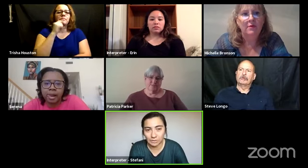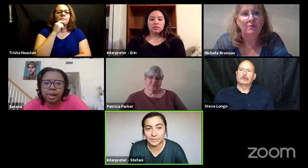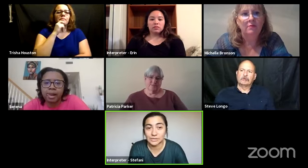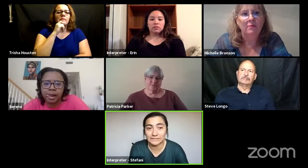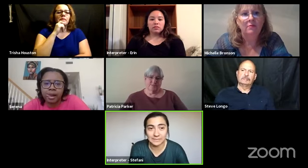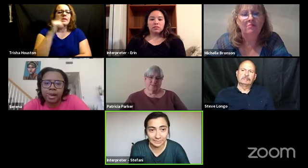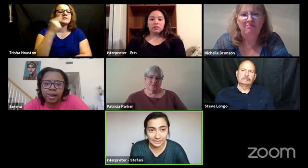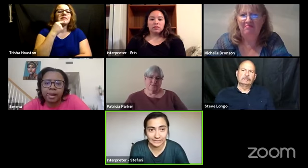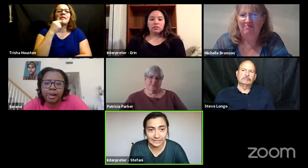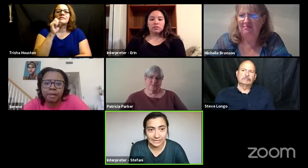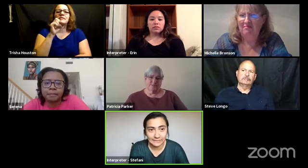do have September.